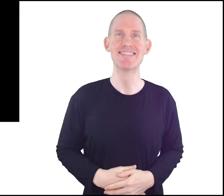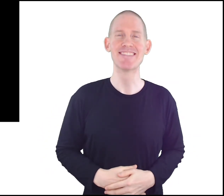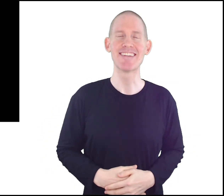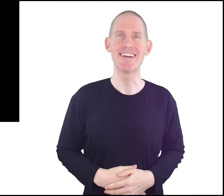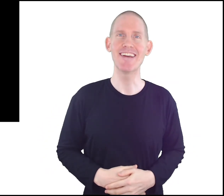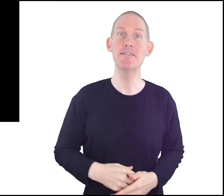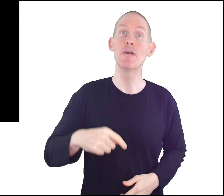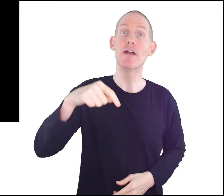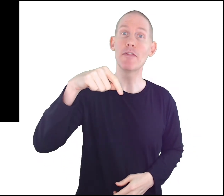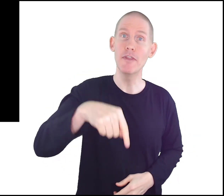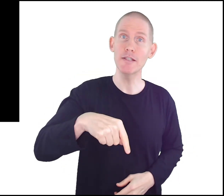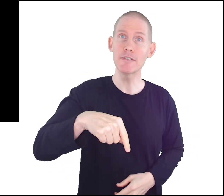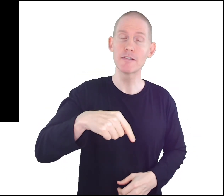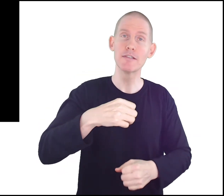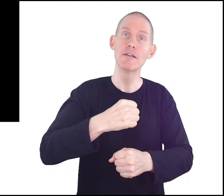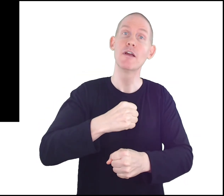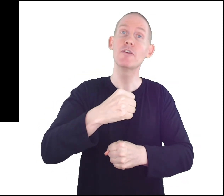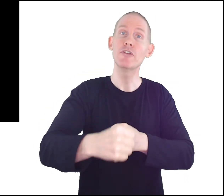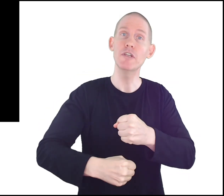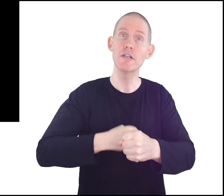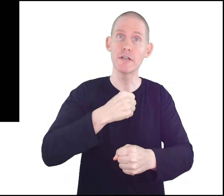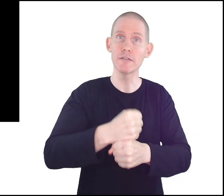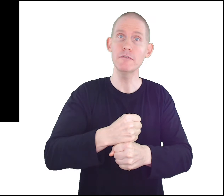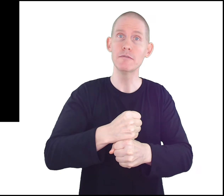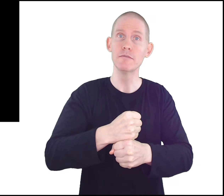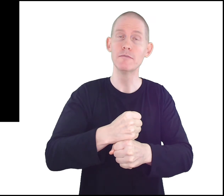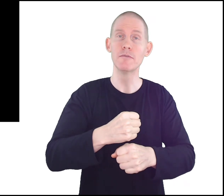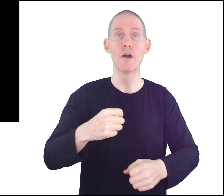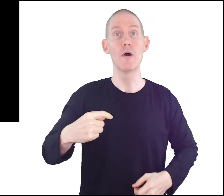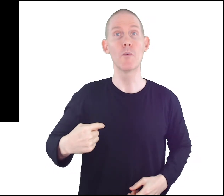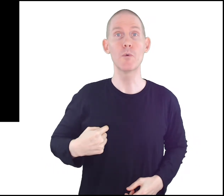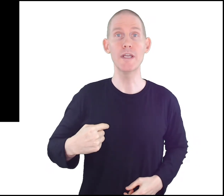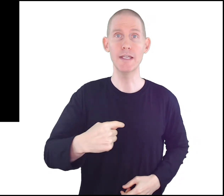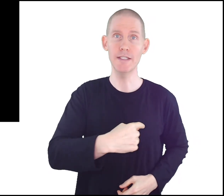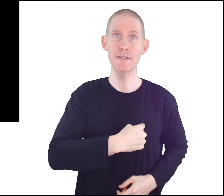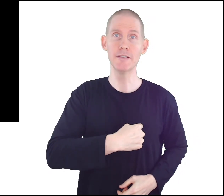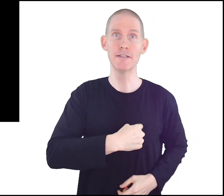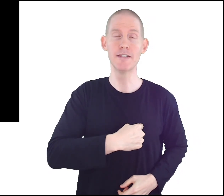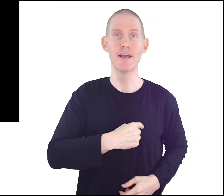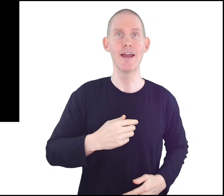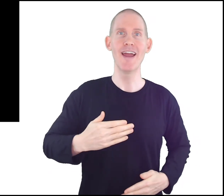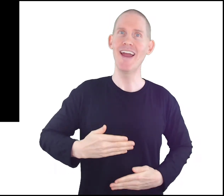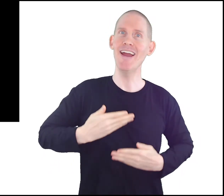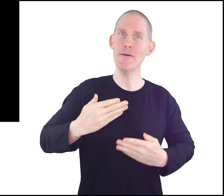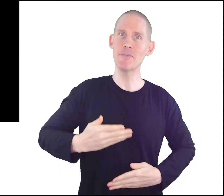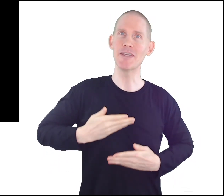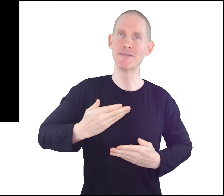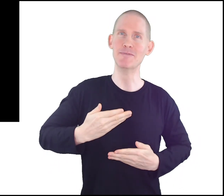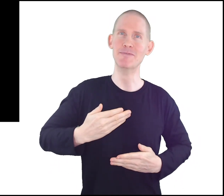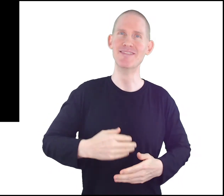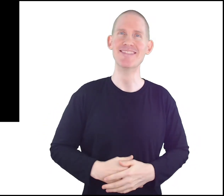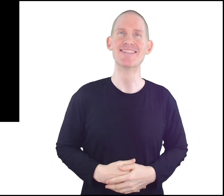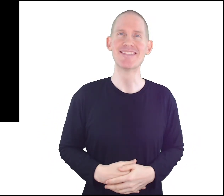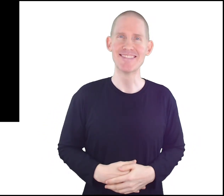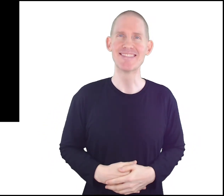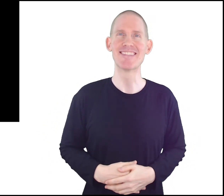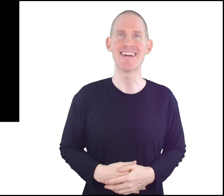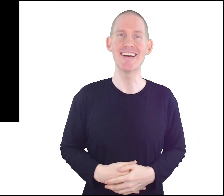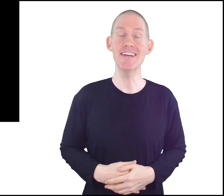All right, this year, we happy. And if